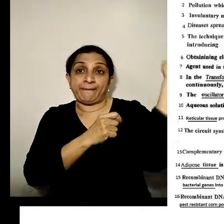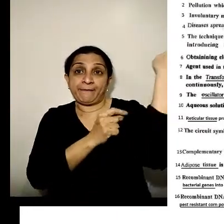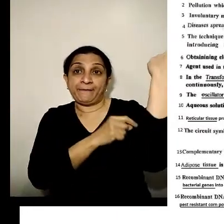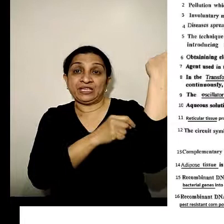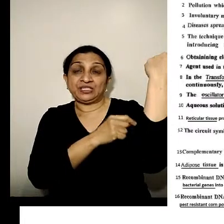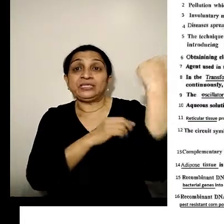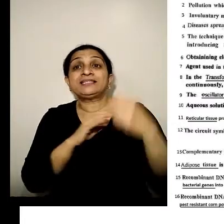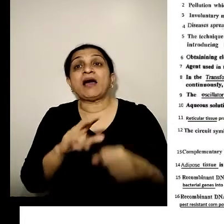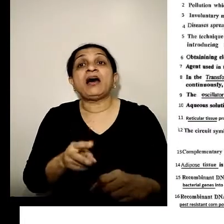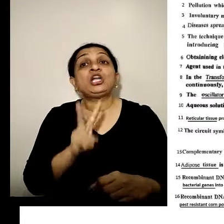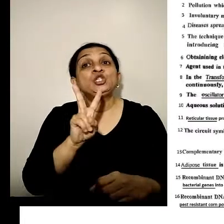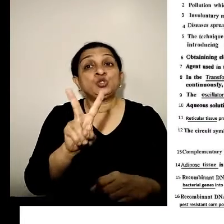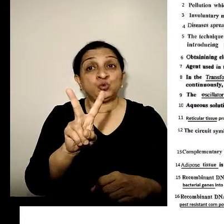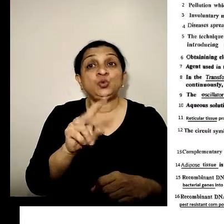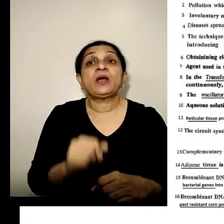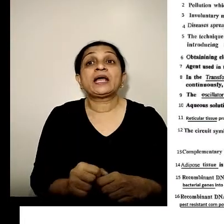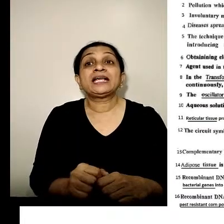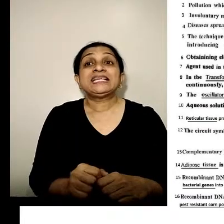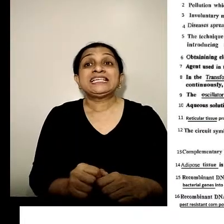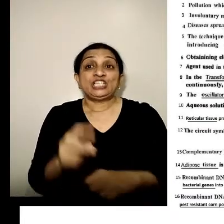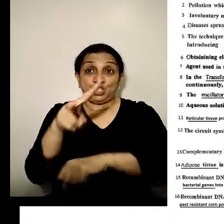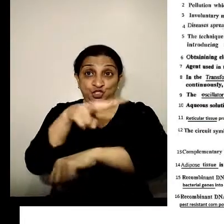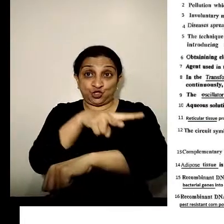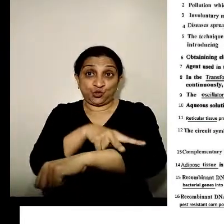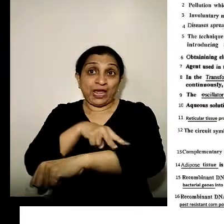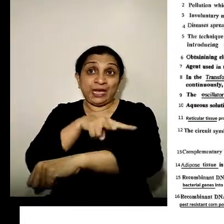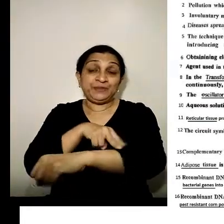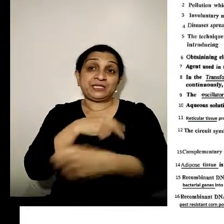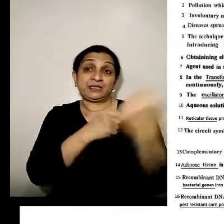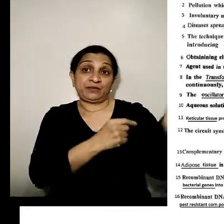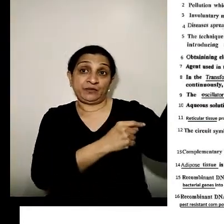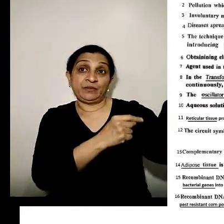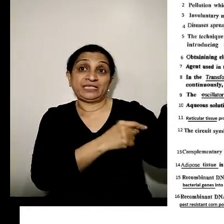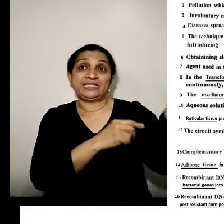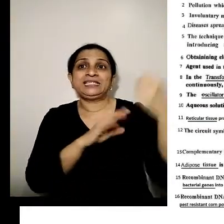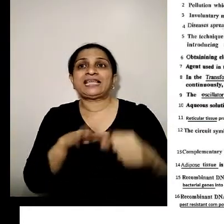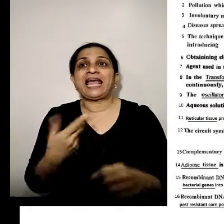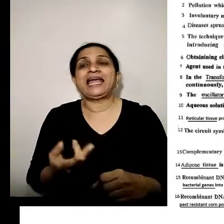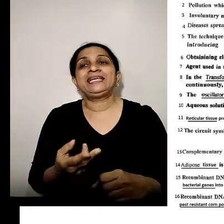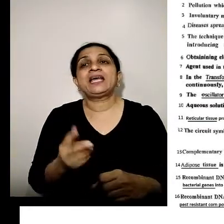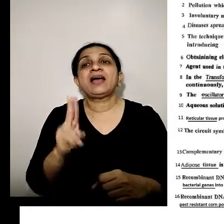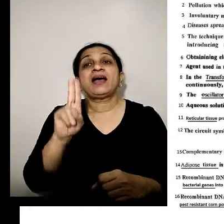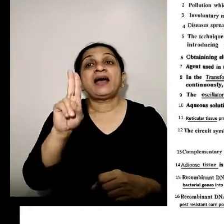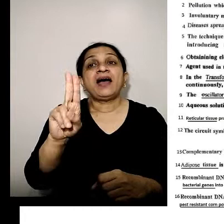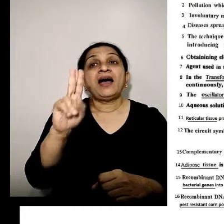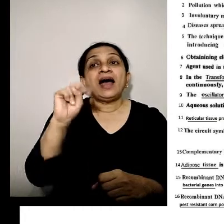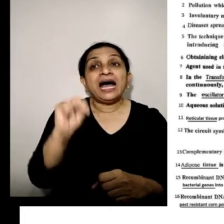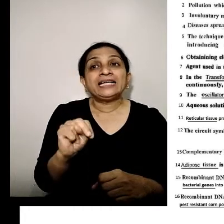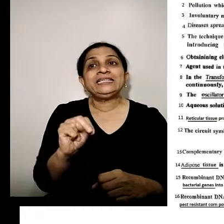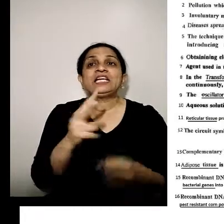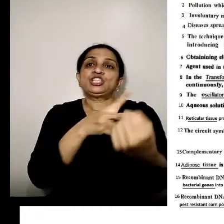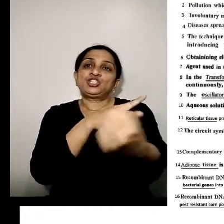Involuntary muscles are two striped muscles and